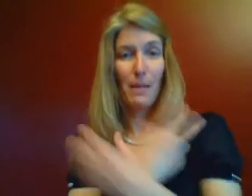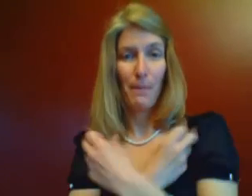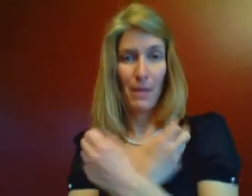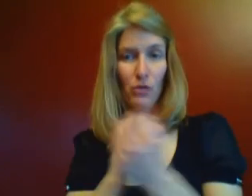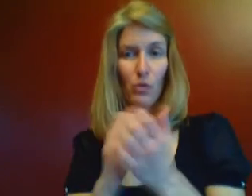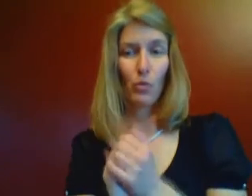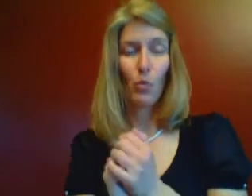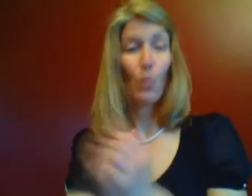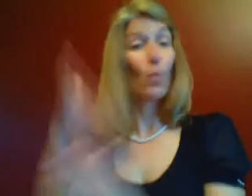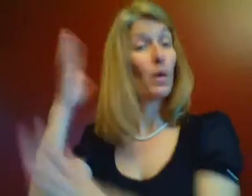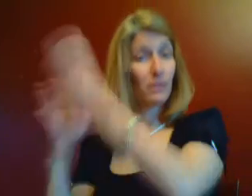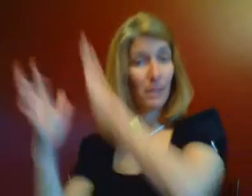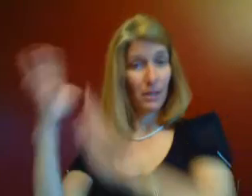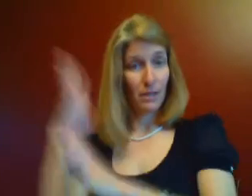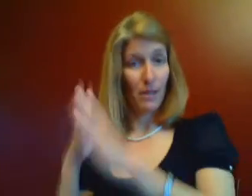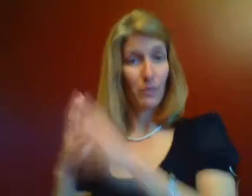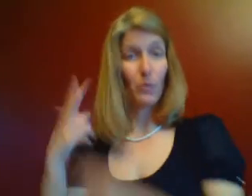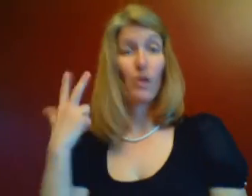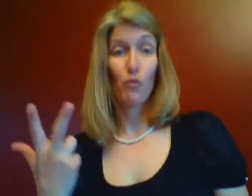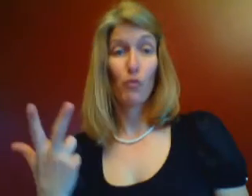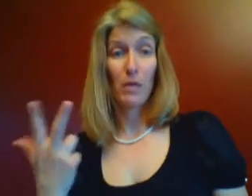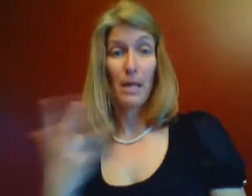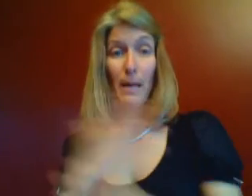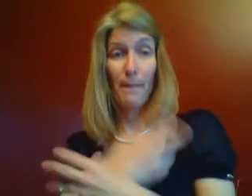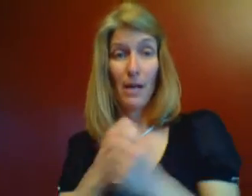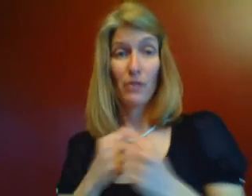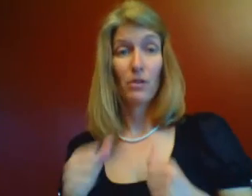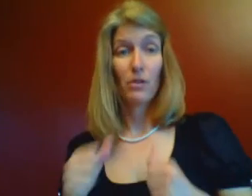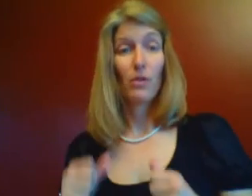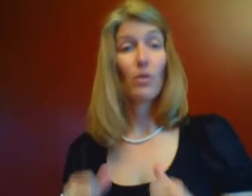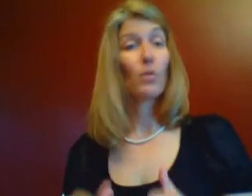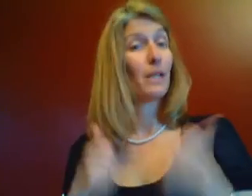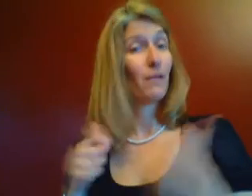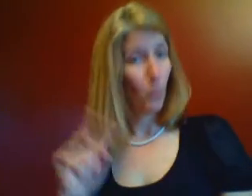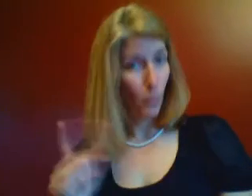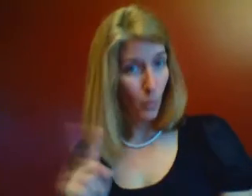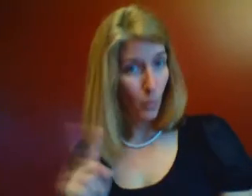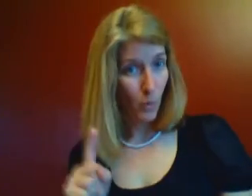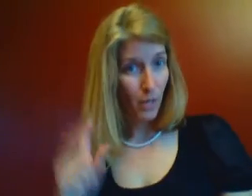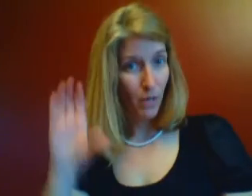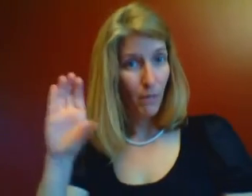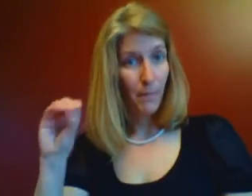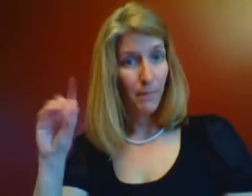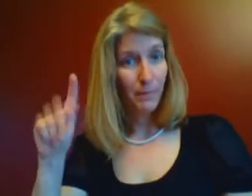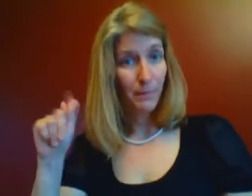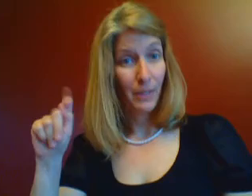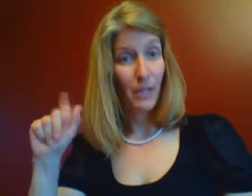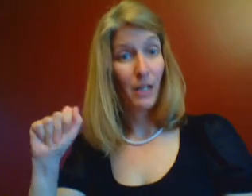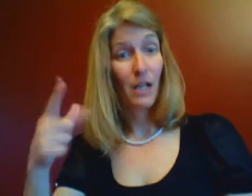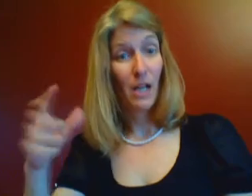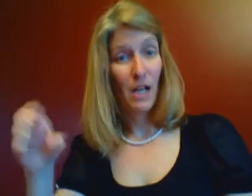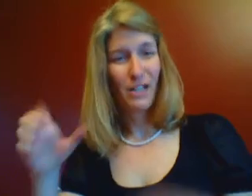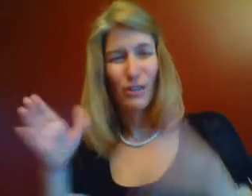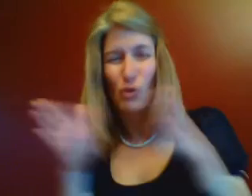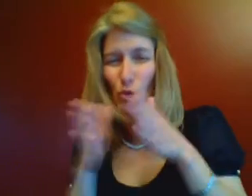Once upon a time, there were 3 bears who lived together in a cottage. All right, so what we're going to do, boys and girls, is we're going to